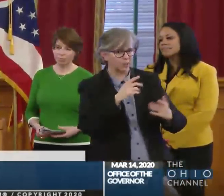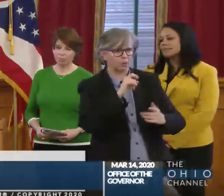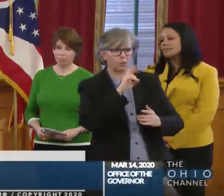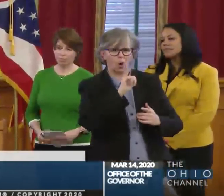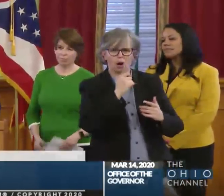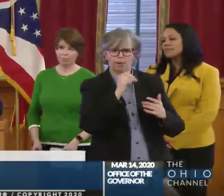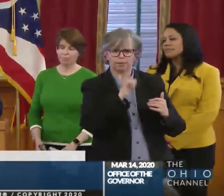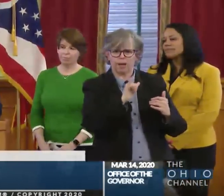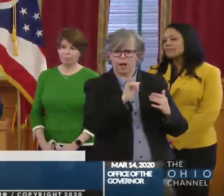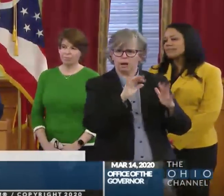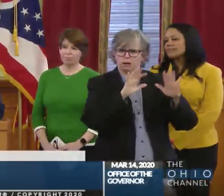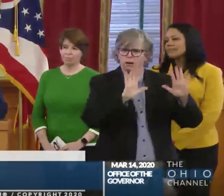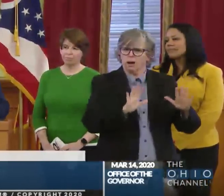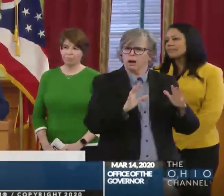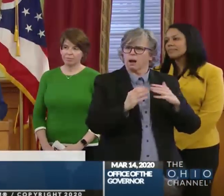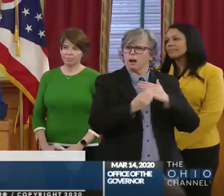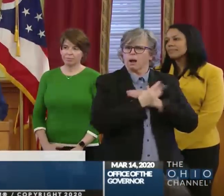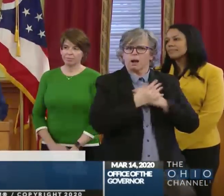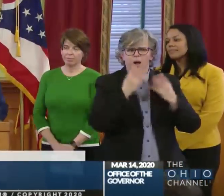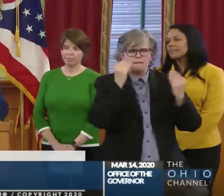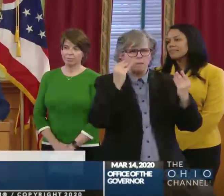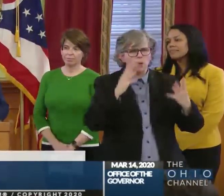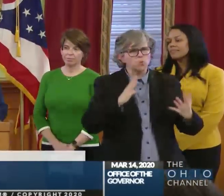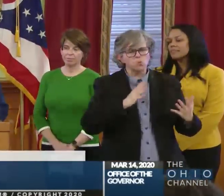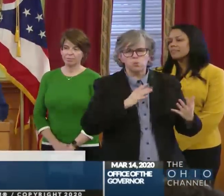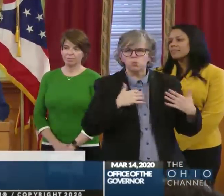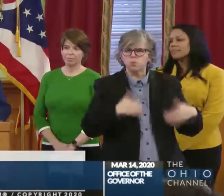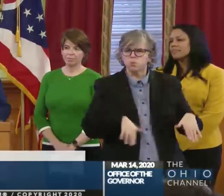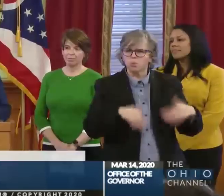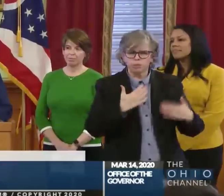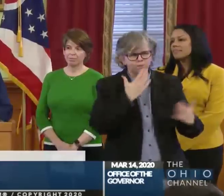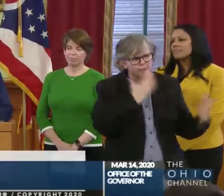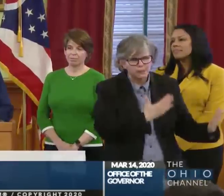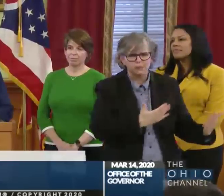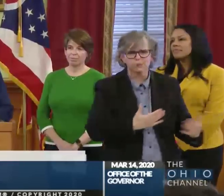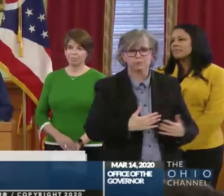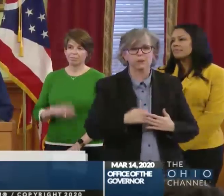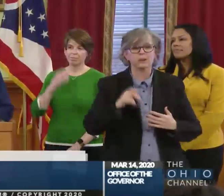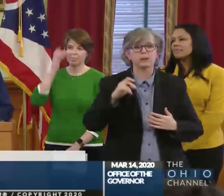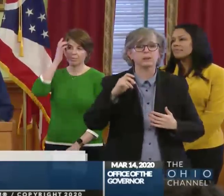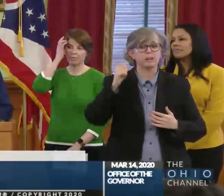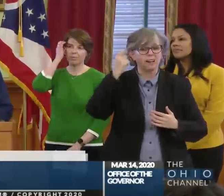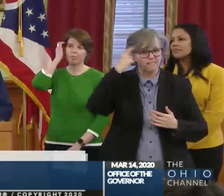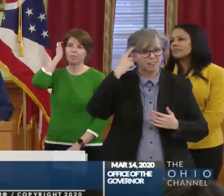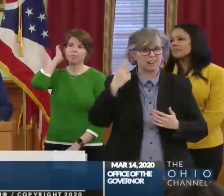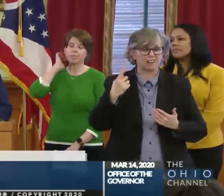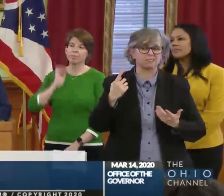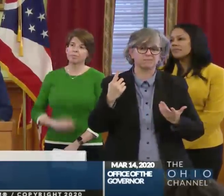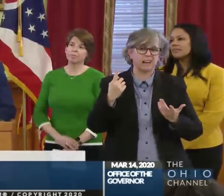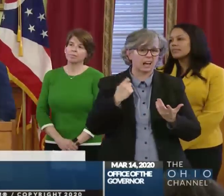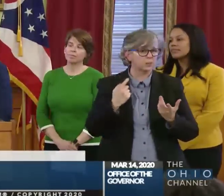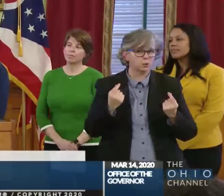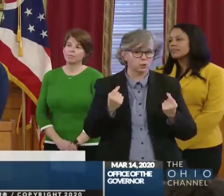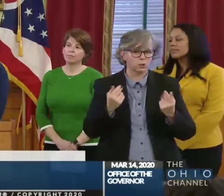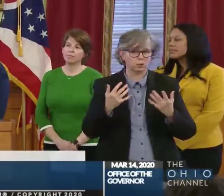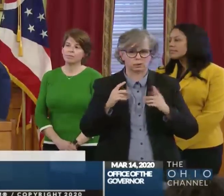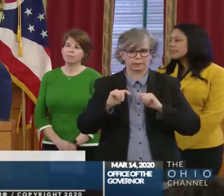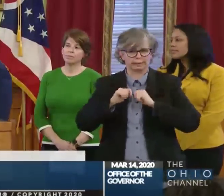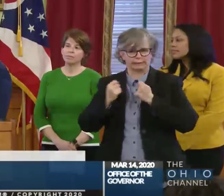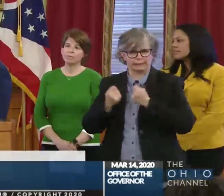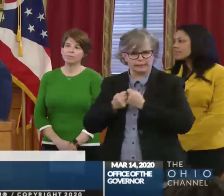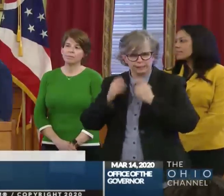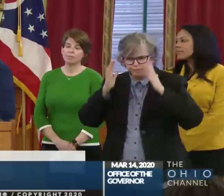And one of the things that the governor has asked us to do, and that we have a team of people working on in the administration, is not only to